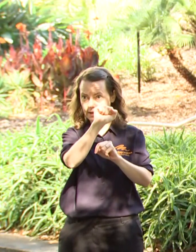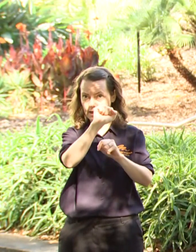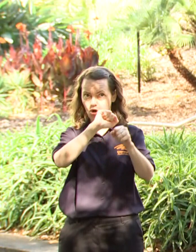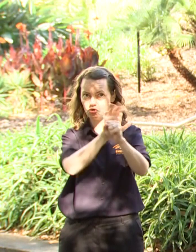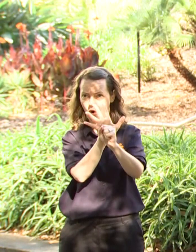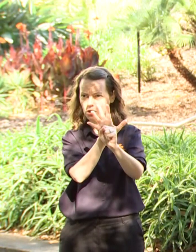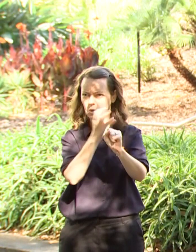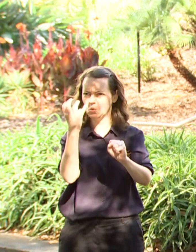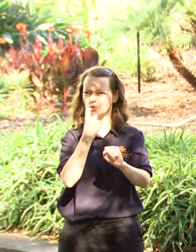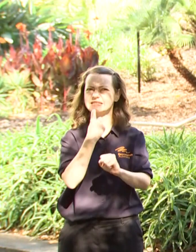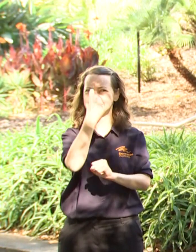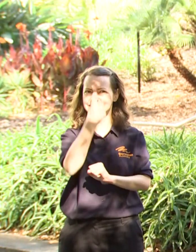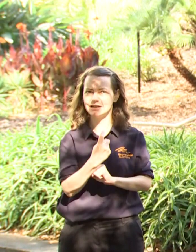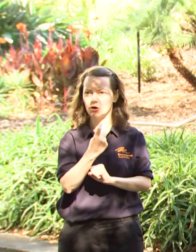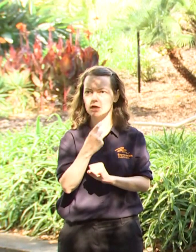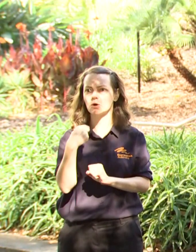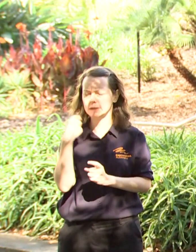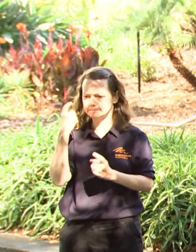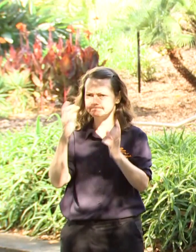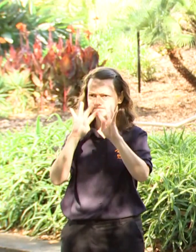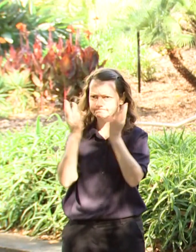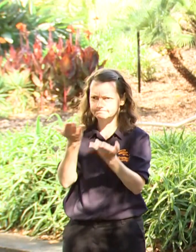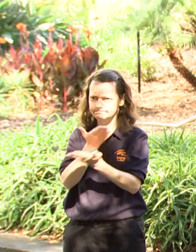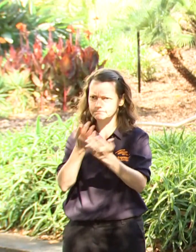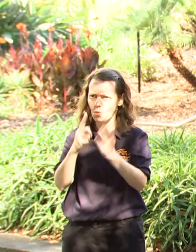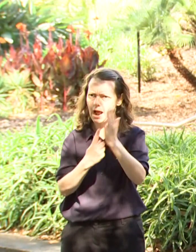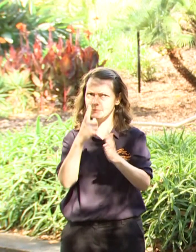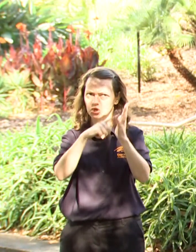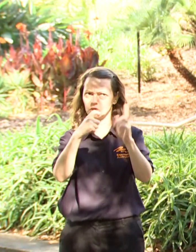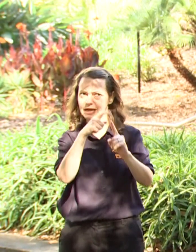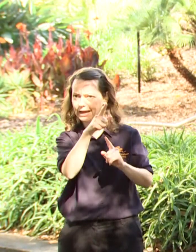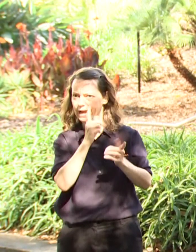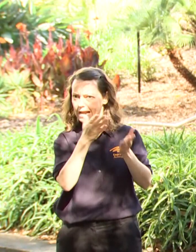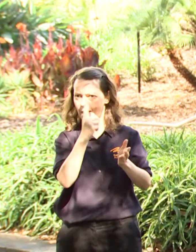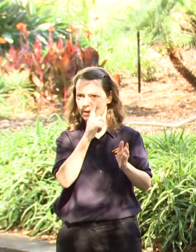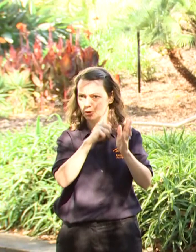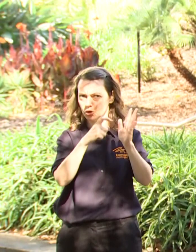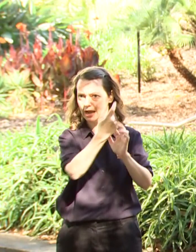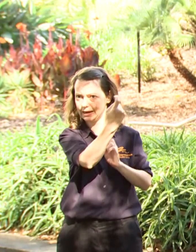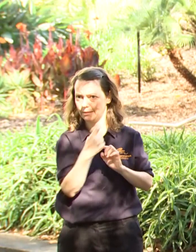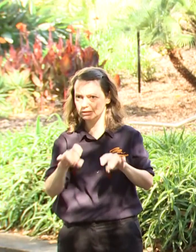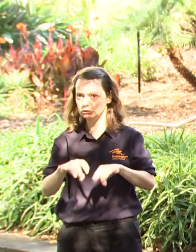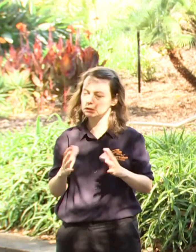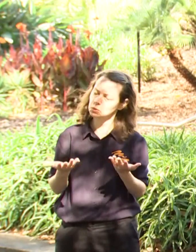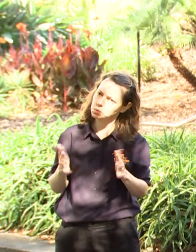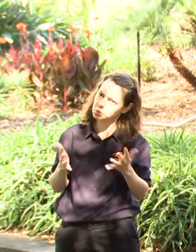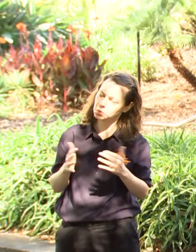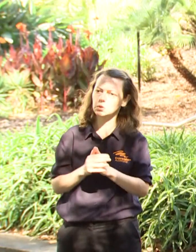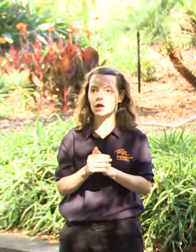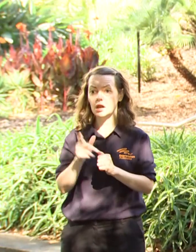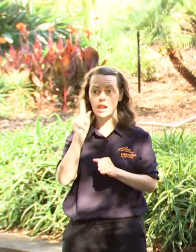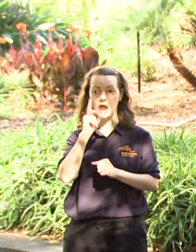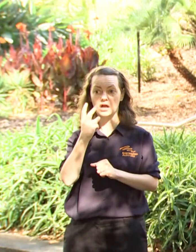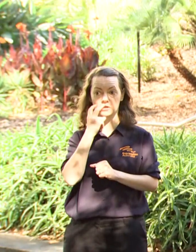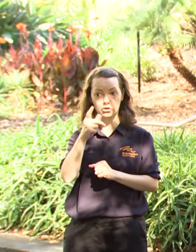believe they'll be adopted by National Cabinet, and I think we've already seen overnight, you'll remember yesterday much of the press conference was about